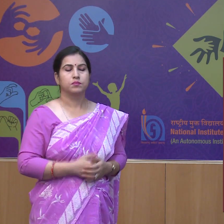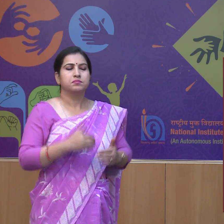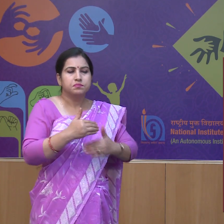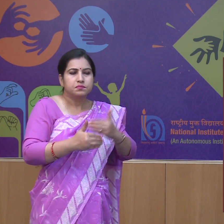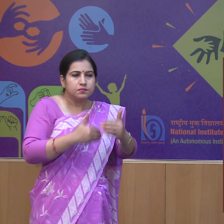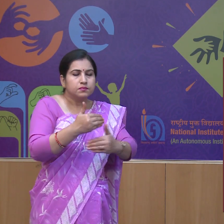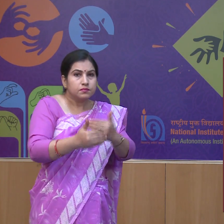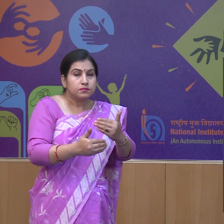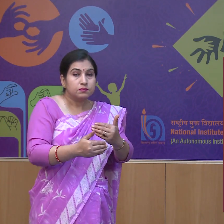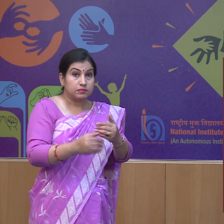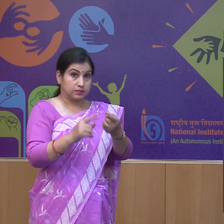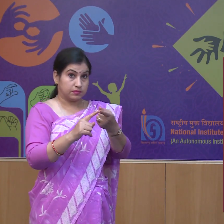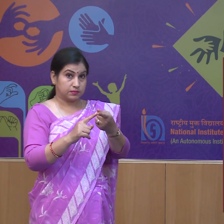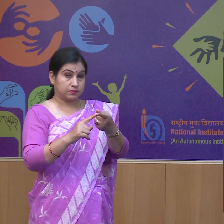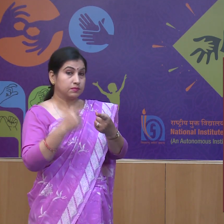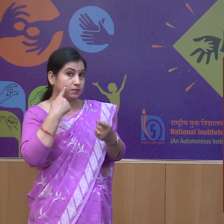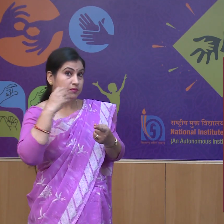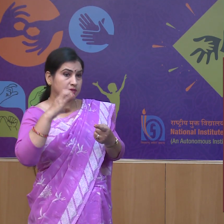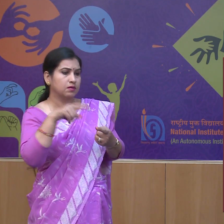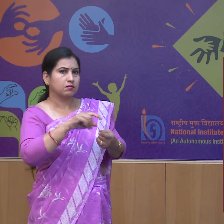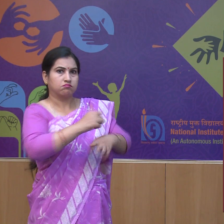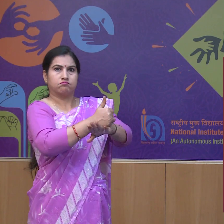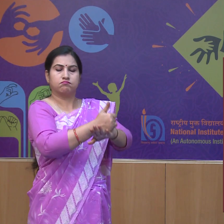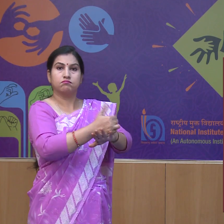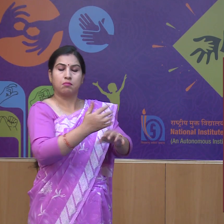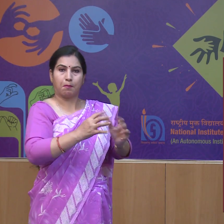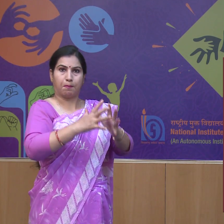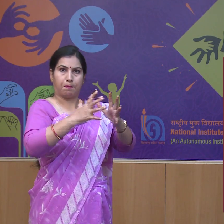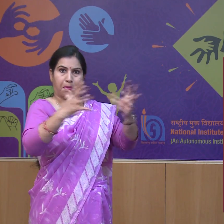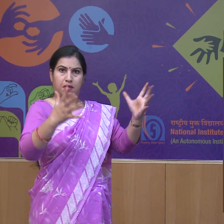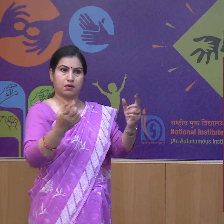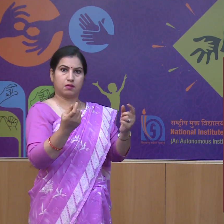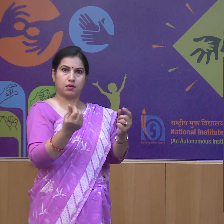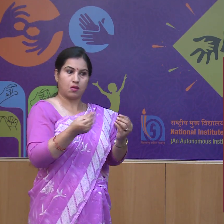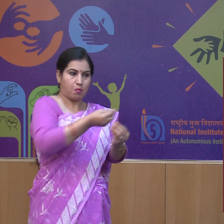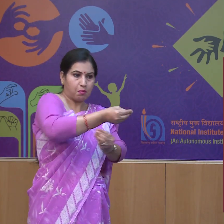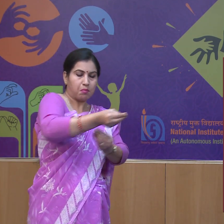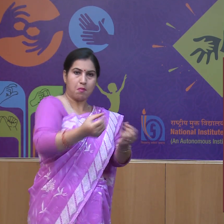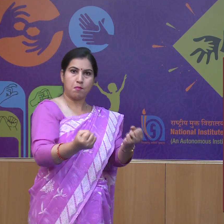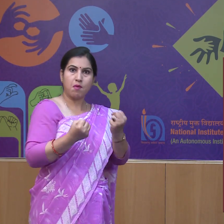Slowly, the East India Company became a big economic force in India.